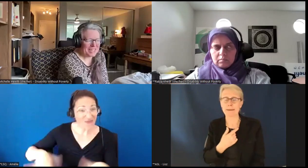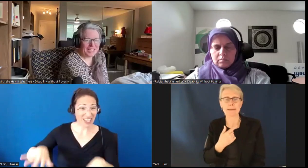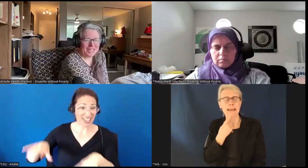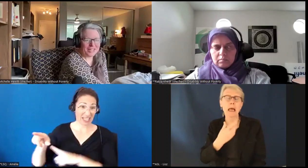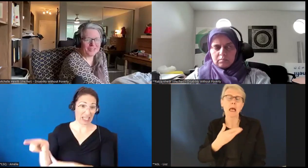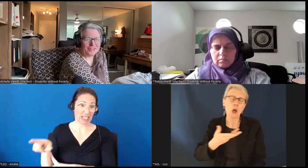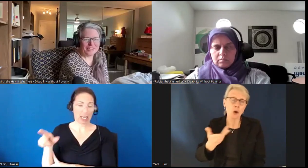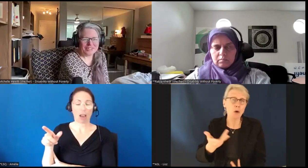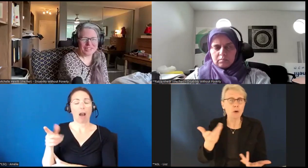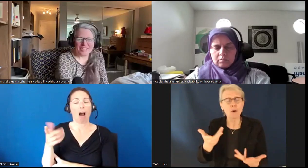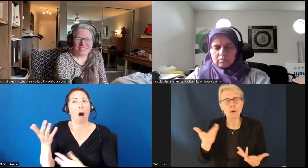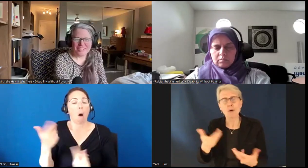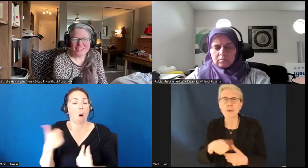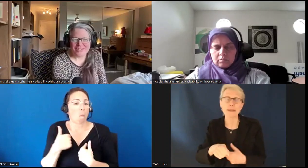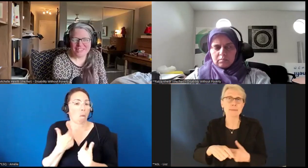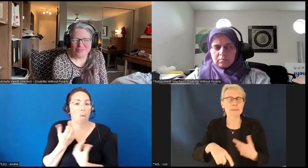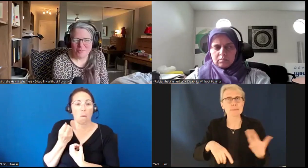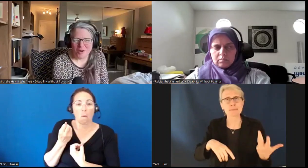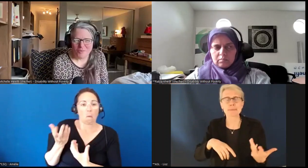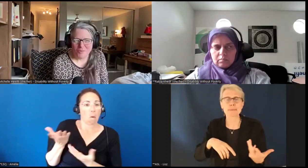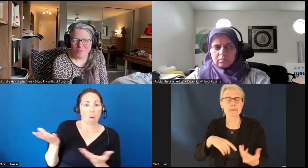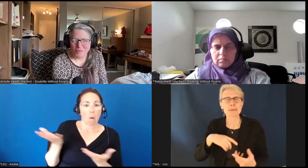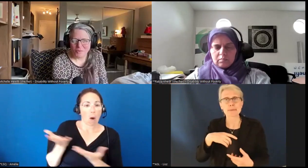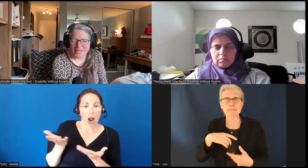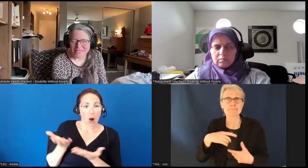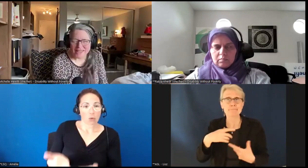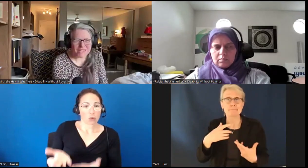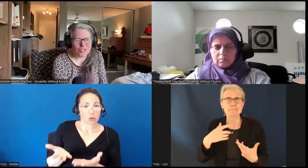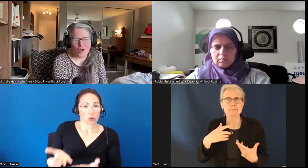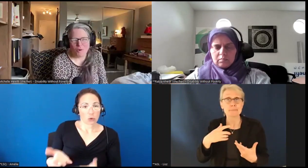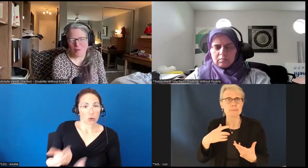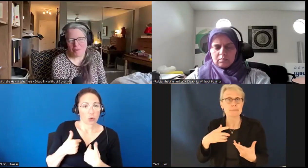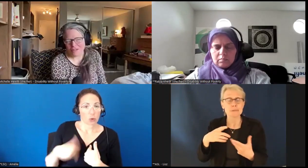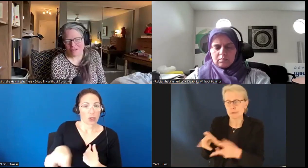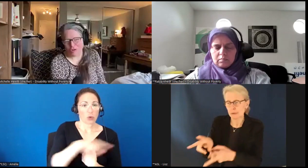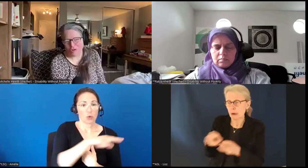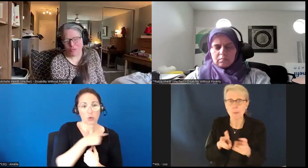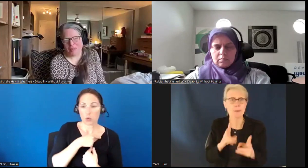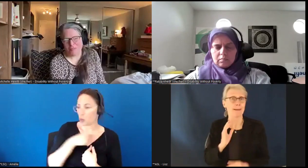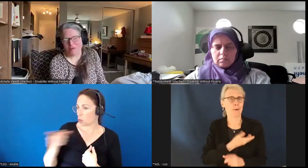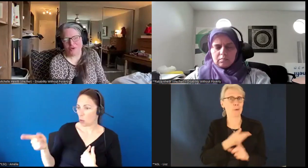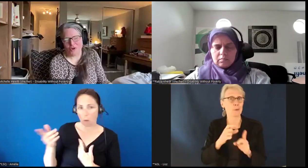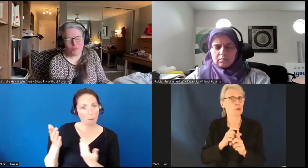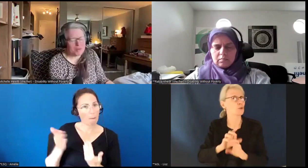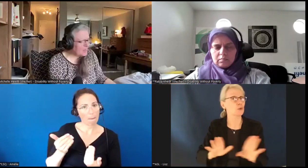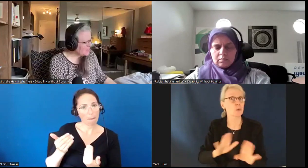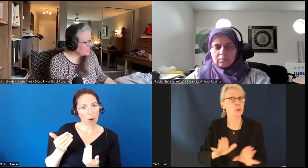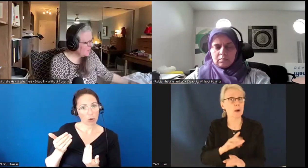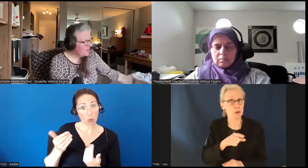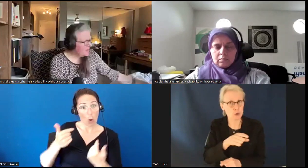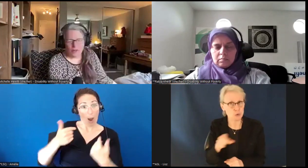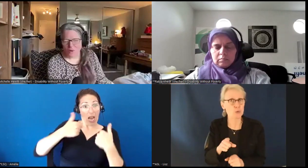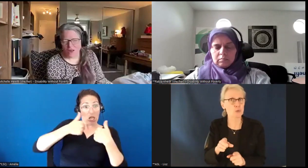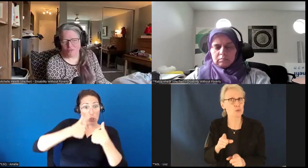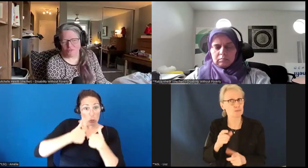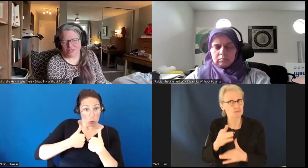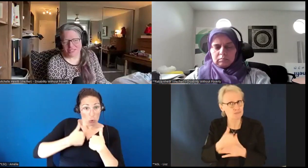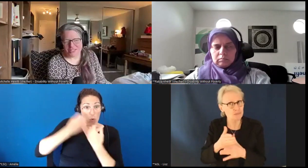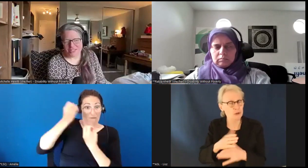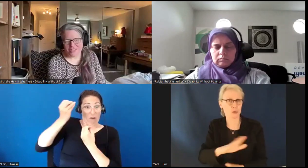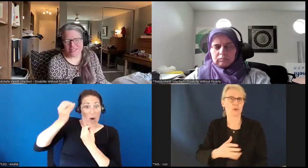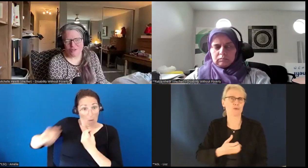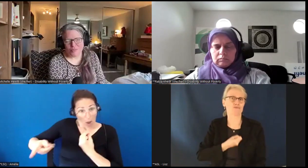that you need to tell them what we say. That's not what we mean at all. All we mean is we're